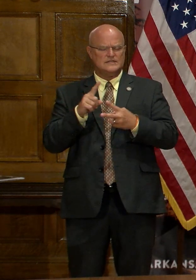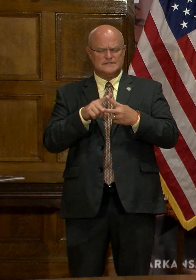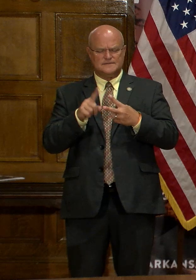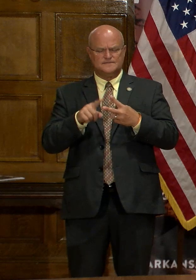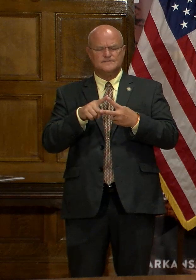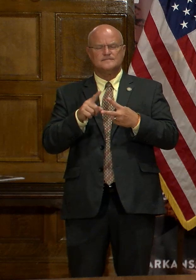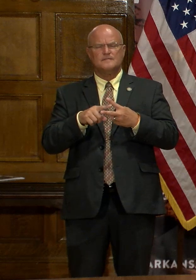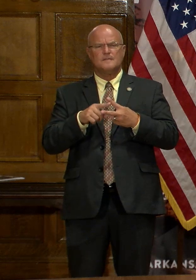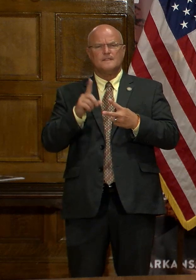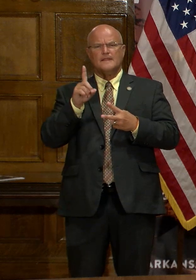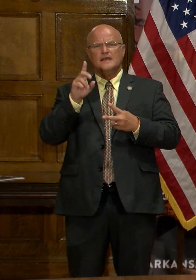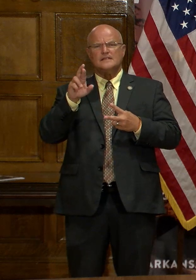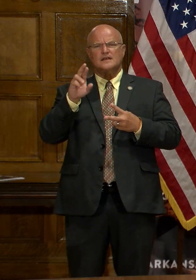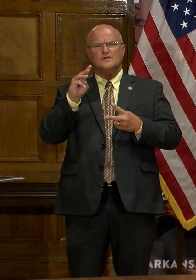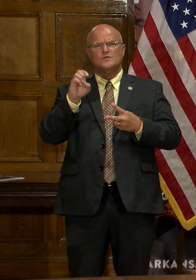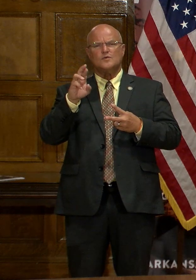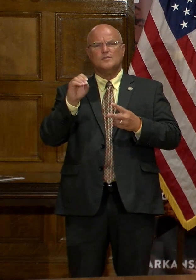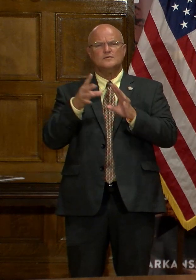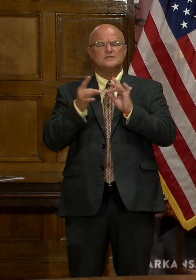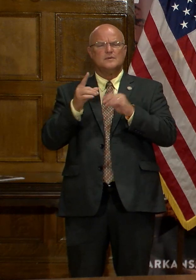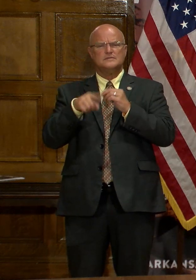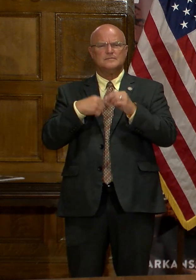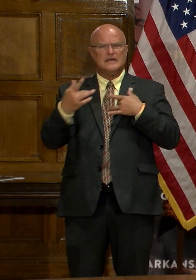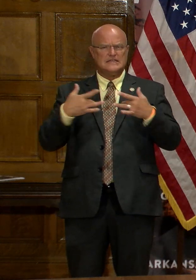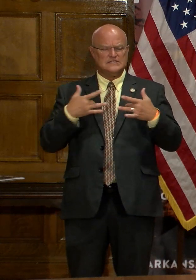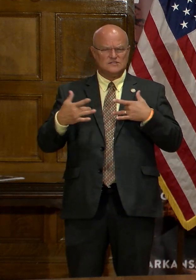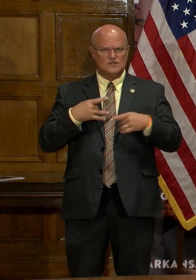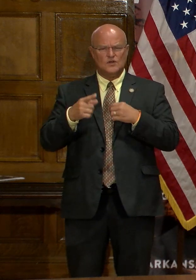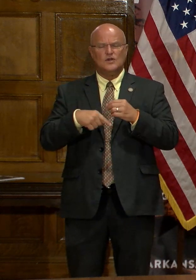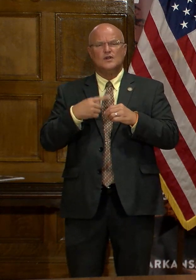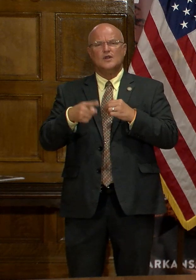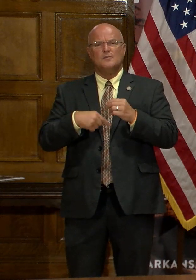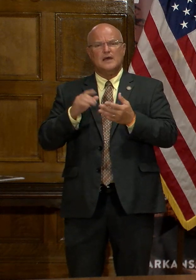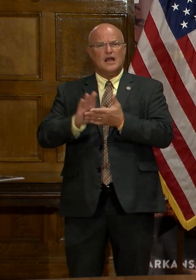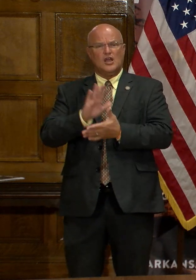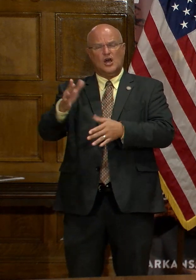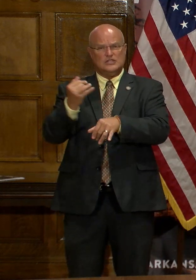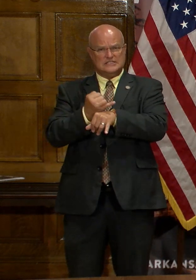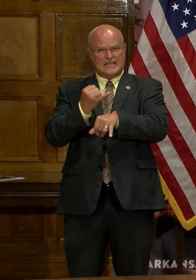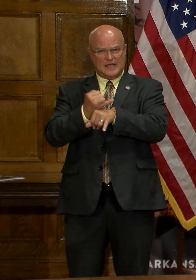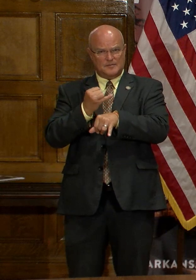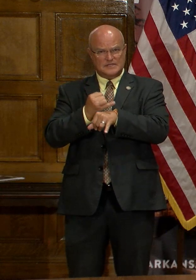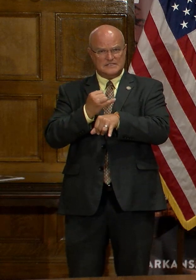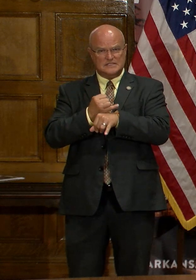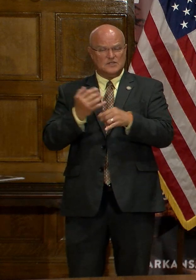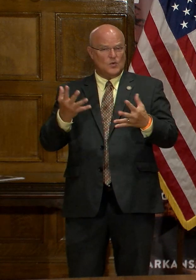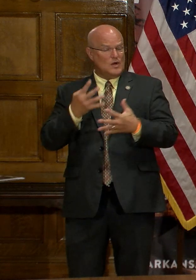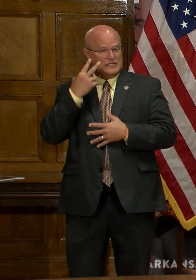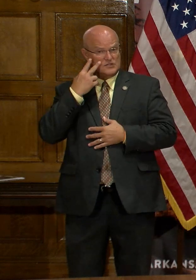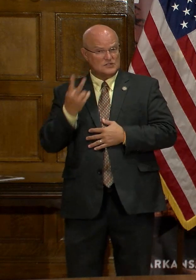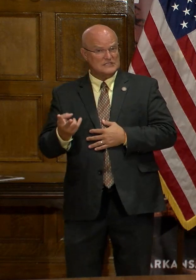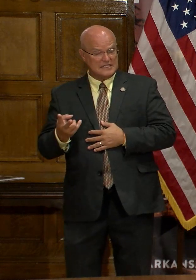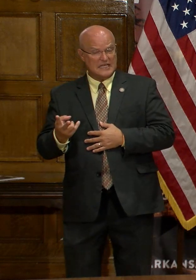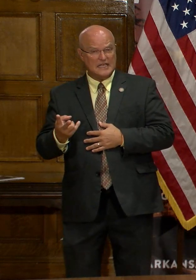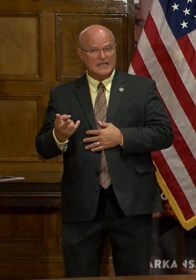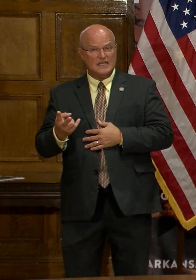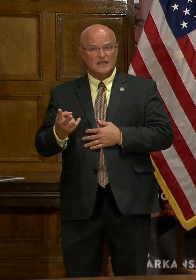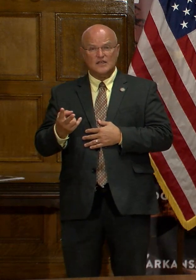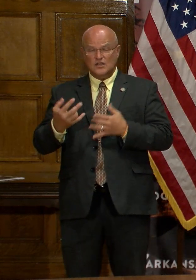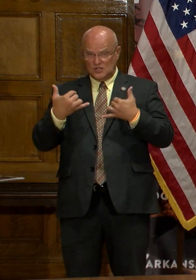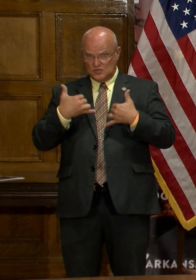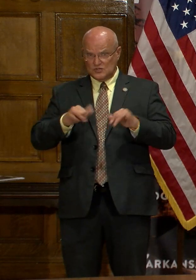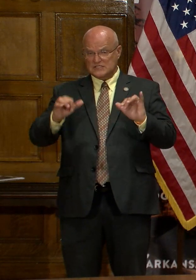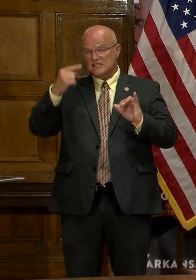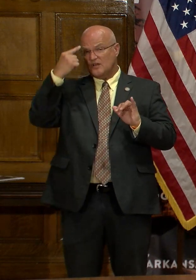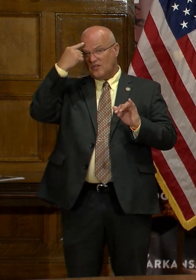Given Dr. Romero's comments about a concern on college campus cases and what you all are seeing, do you still